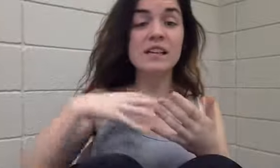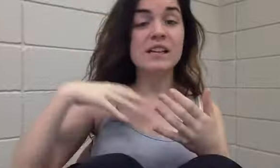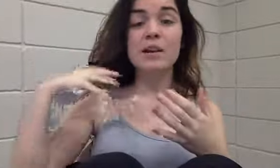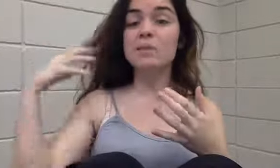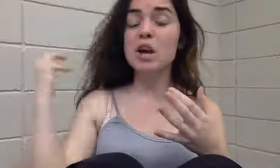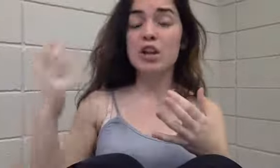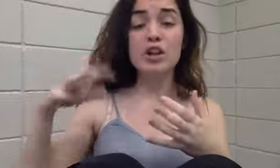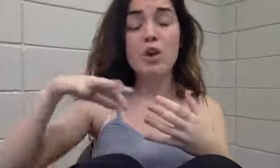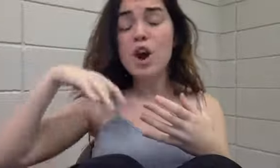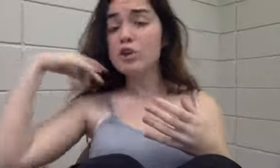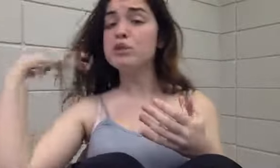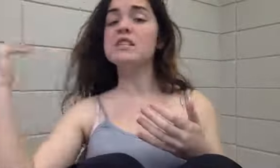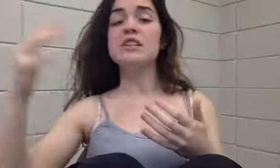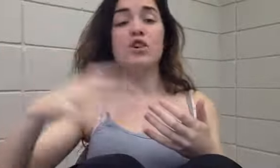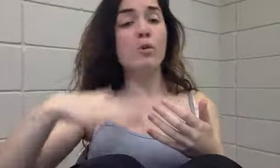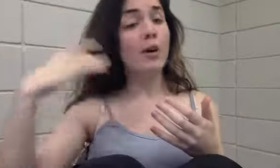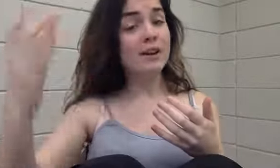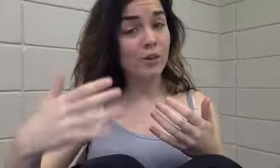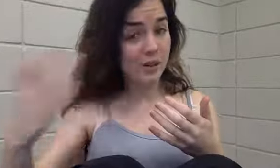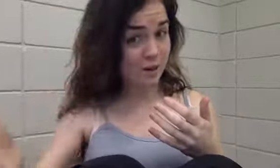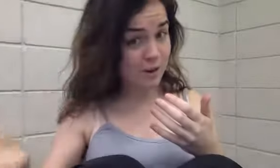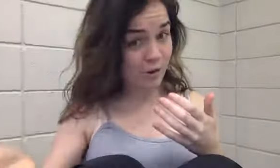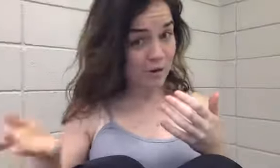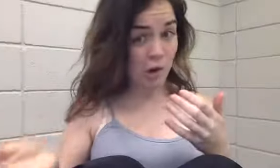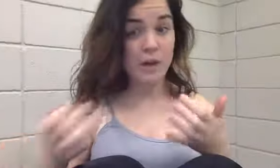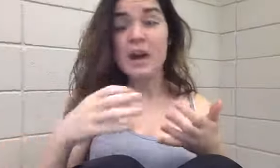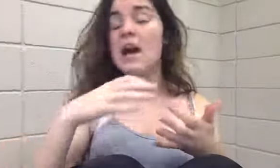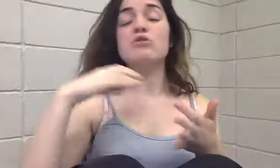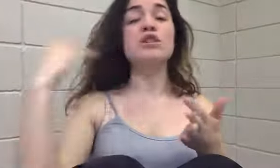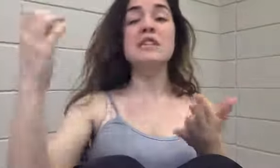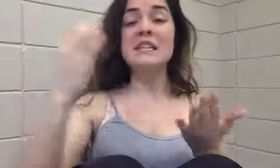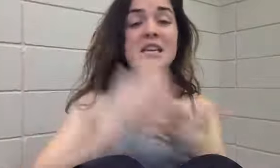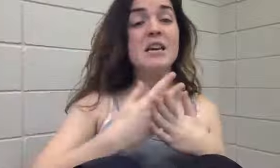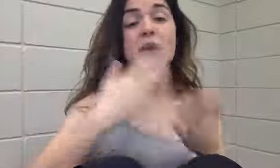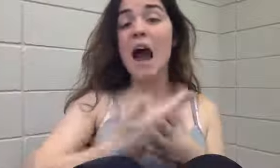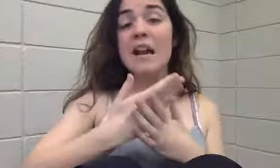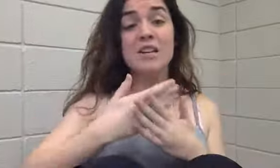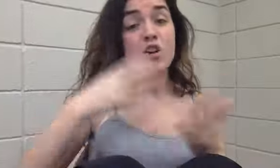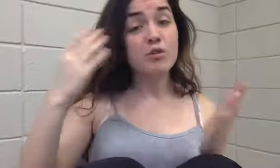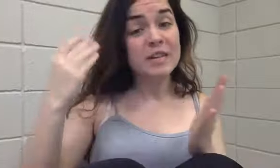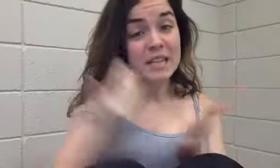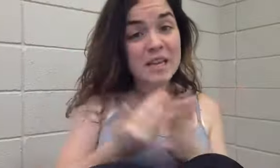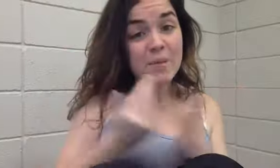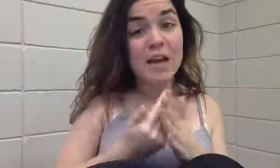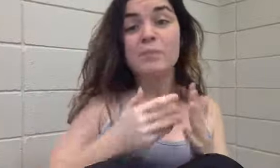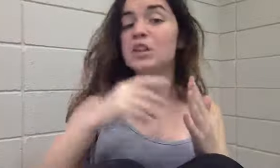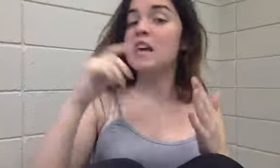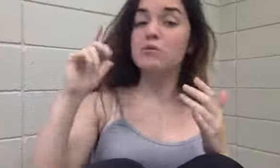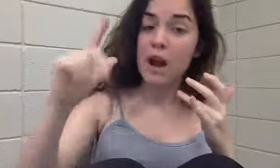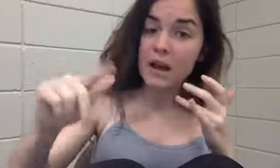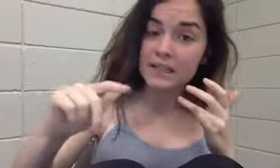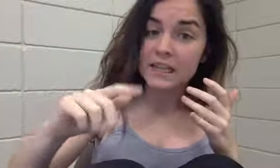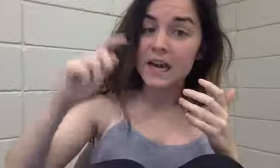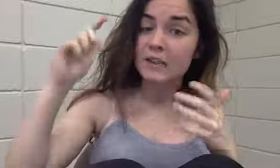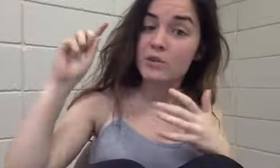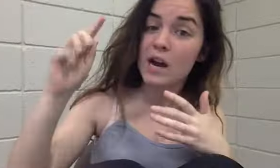am telling you, you just need to go on and on and on and on and on, and you just need to keep at it. You need to keep at it because that's what I did. That's what I did with